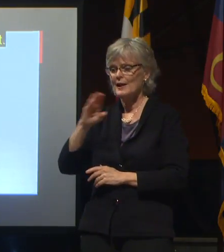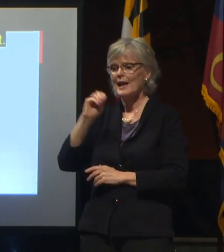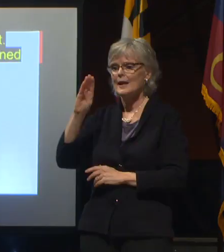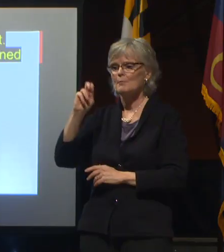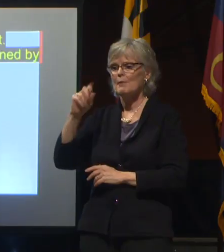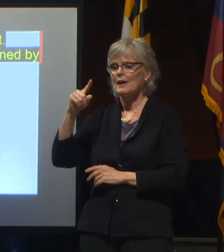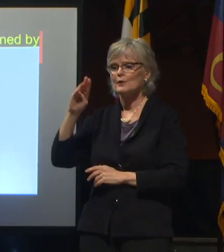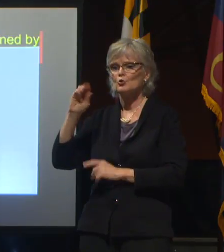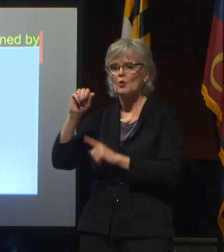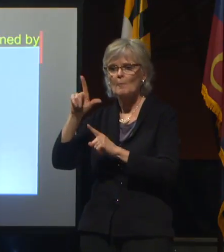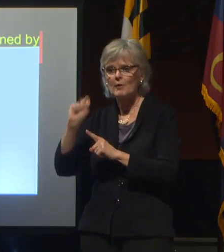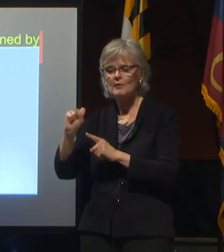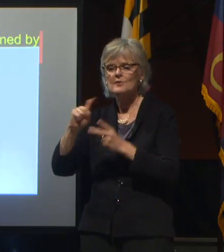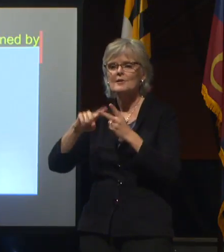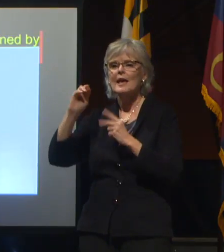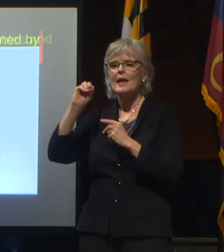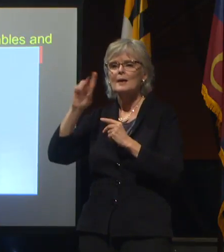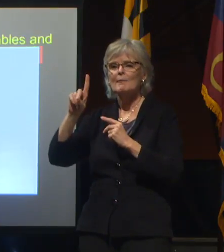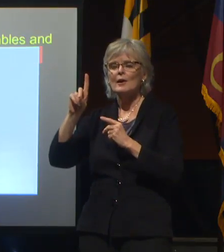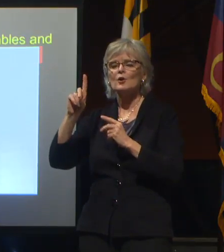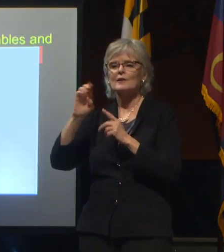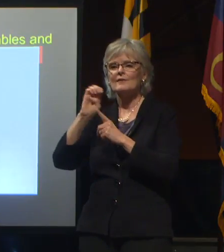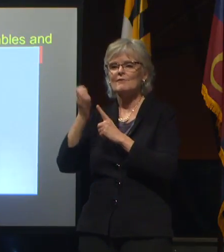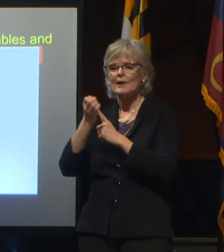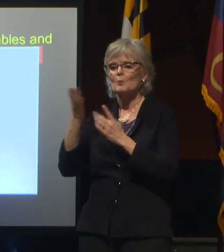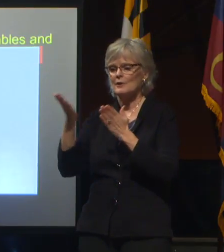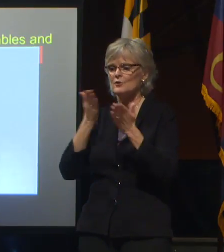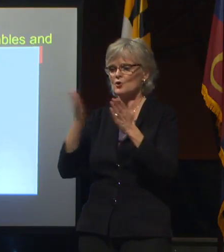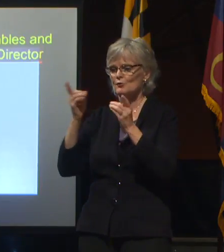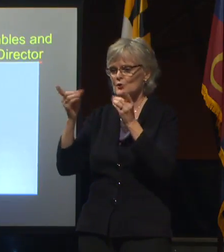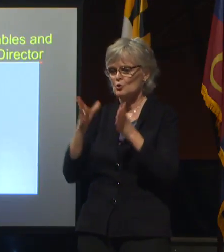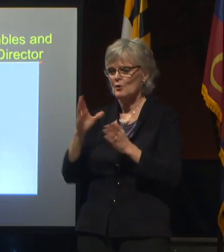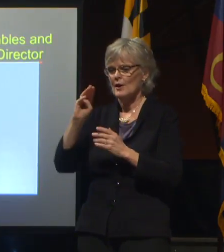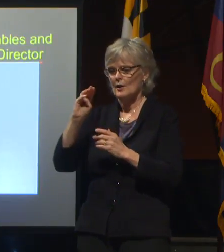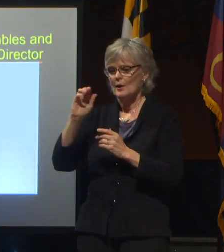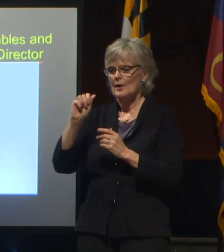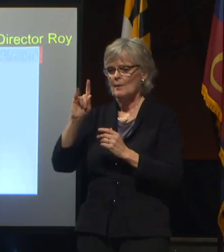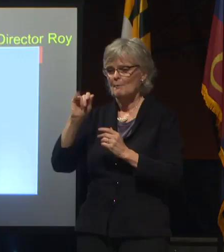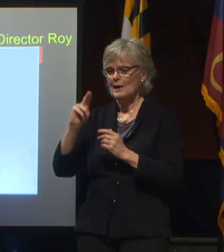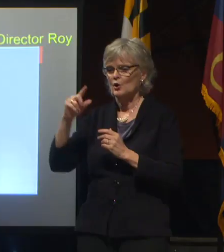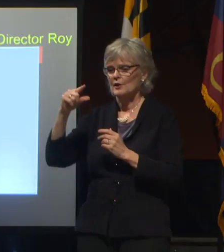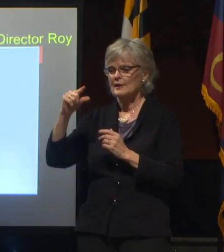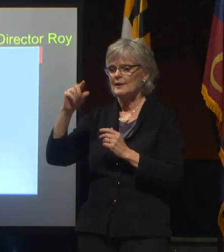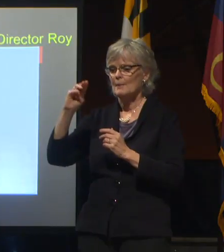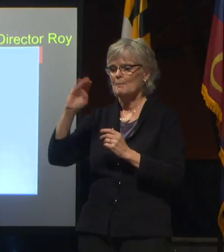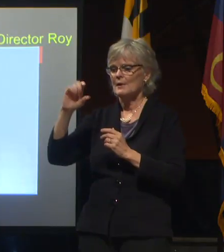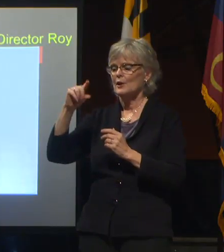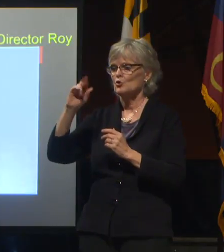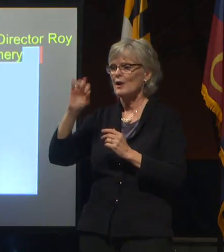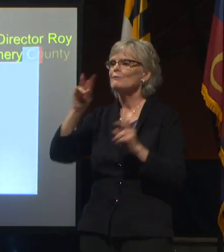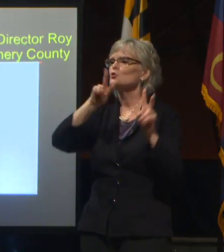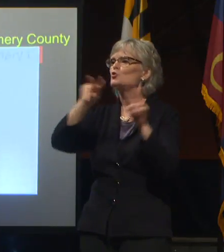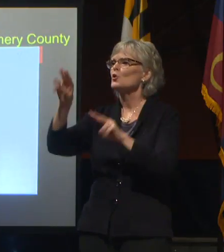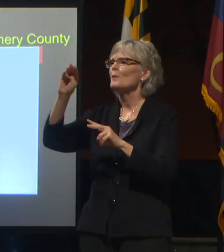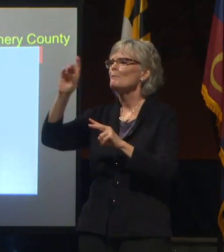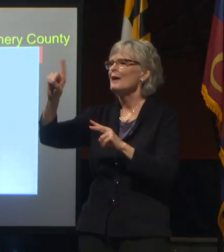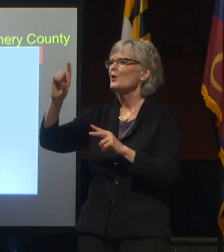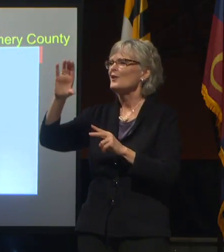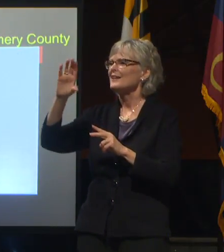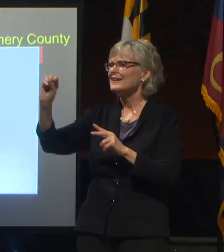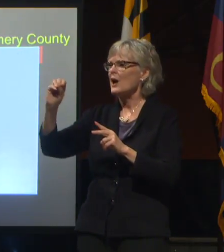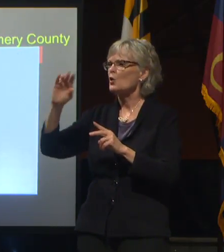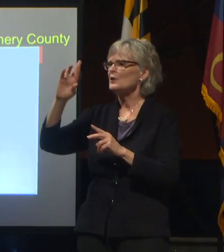Grumbles and Maryland Environmental Service Director Roy McGrath on a tour of the Montgomery County Recycling Center. The Lieutenant